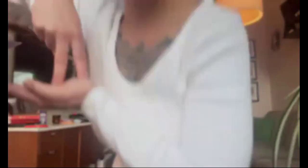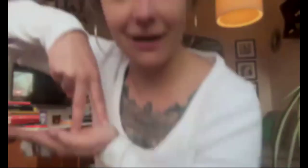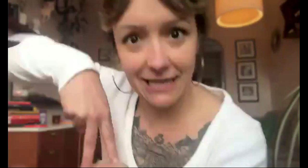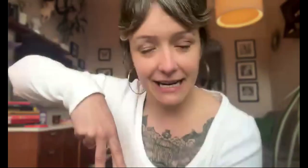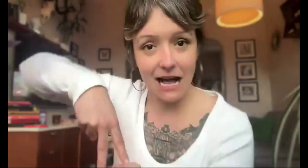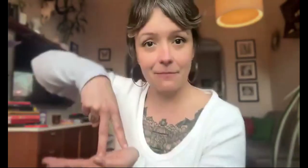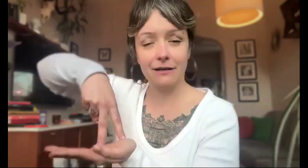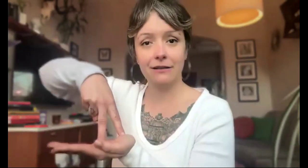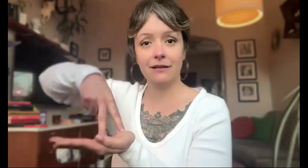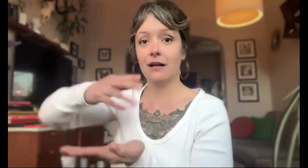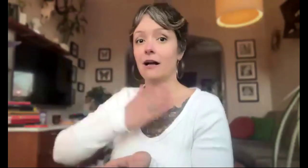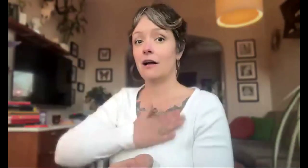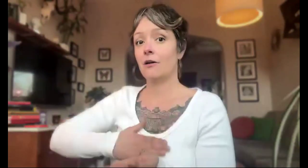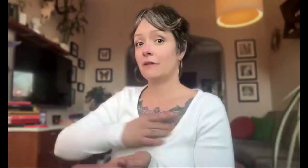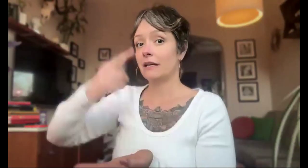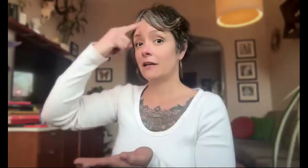They are standing up.